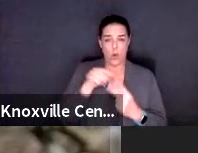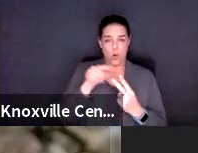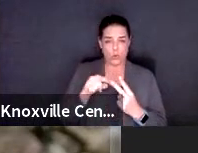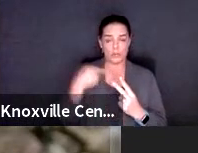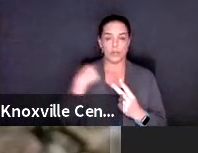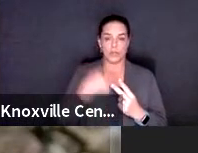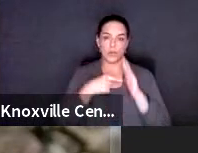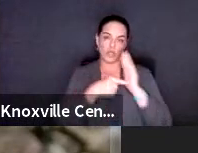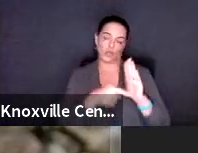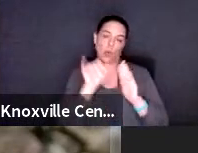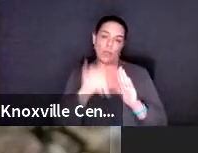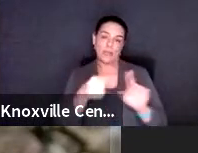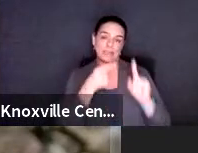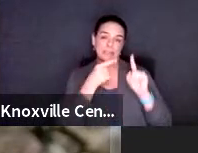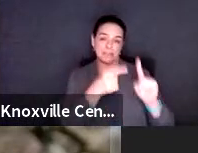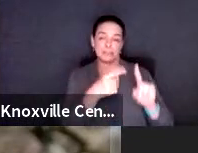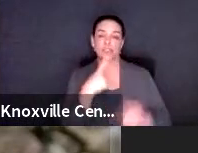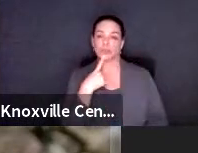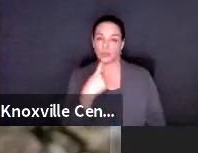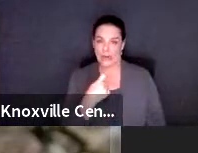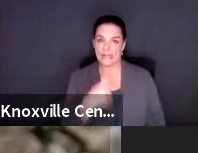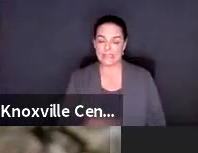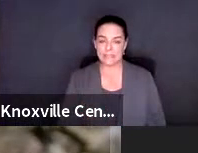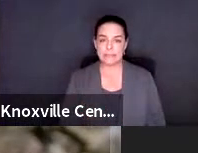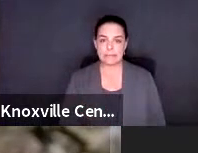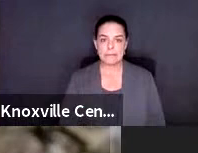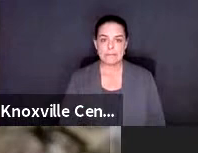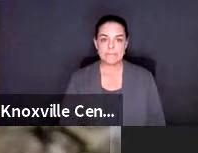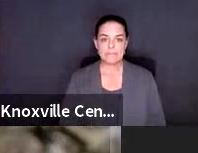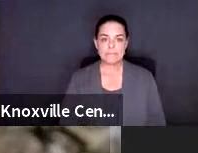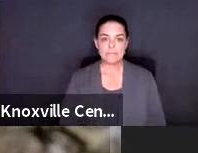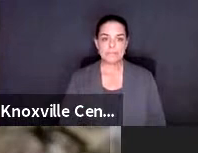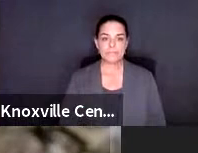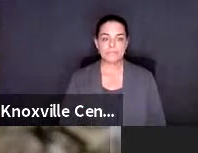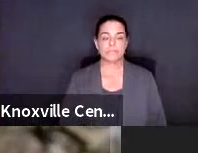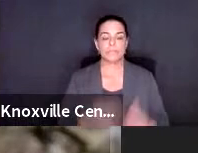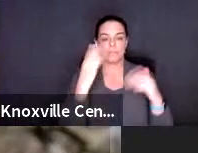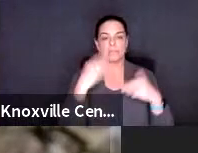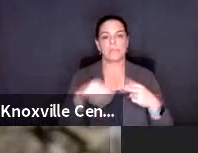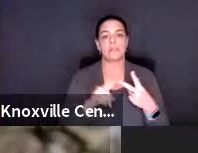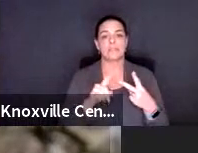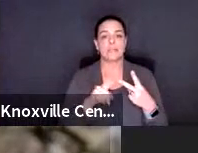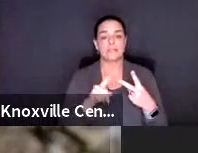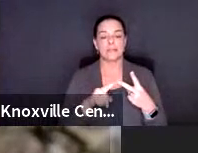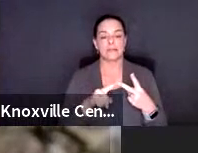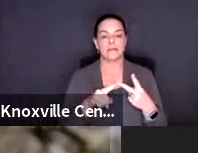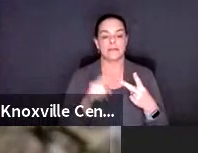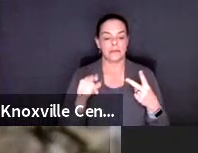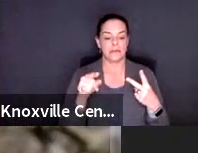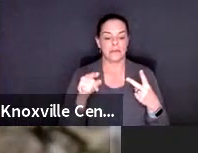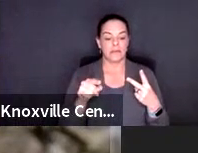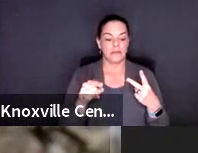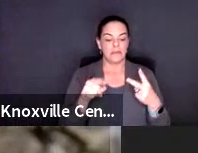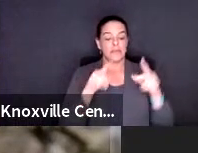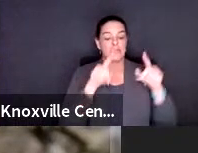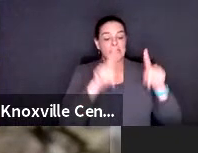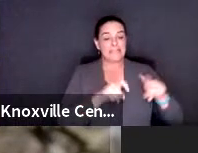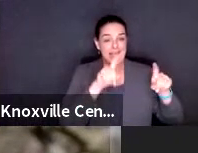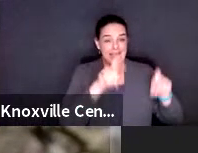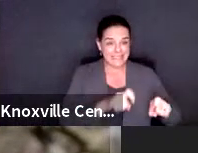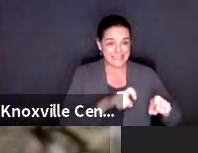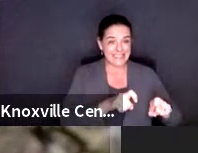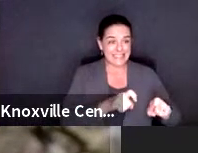we are representing this benchmark as red. Our second benchmark, community-wide sustained and